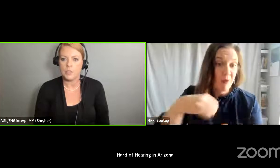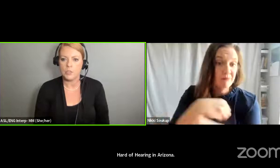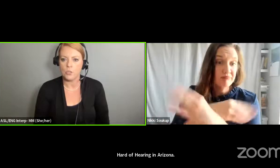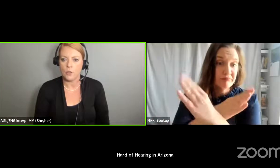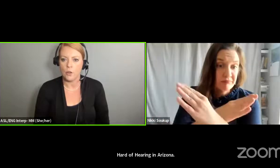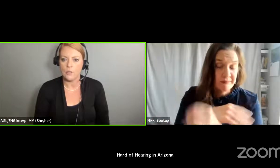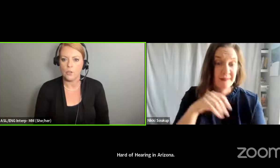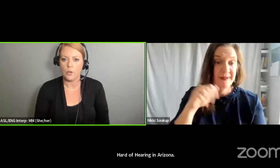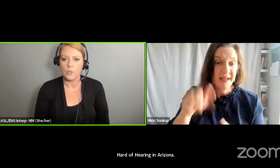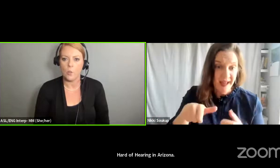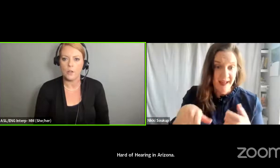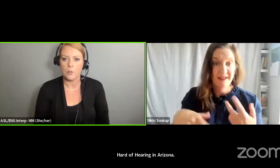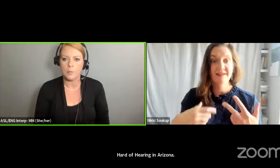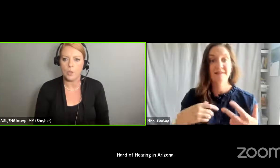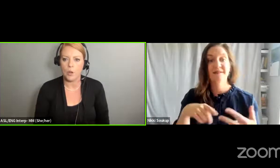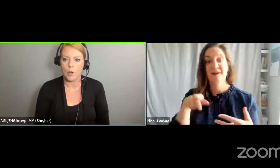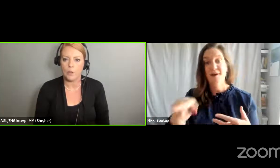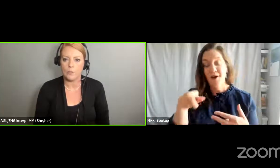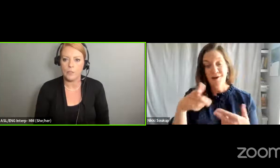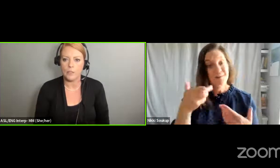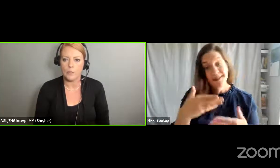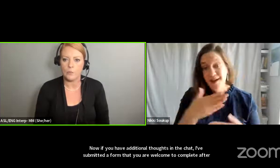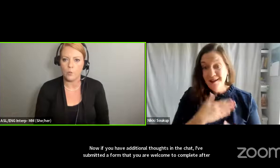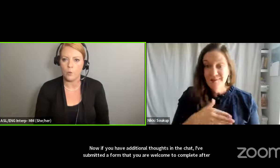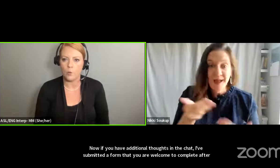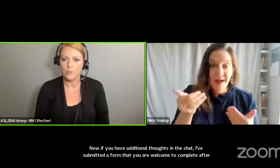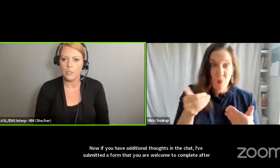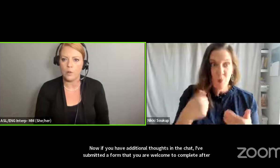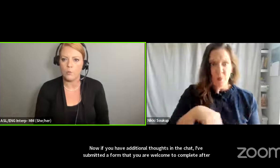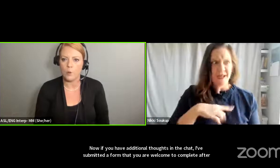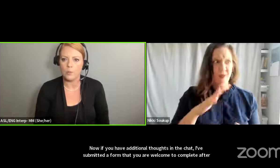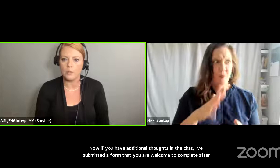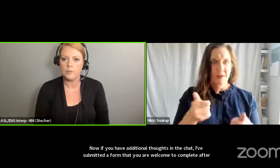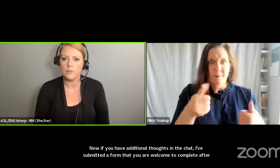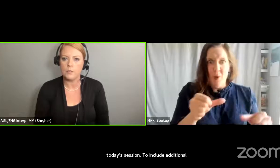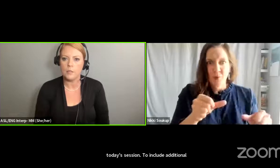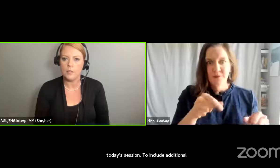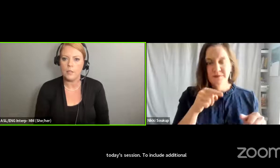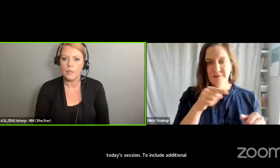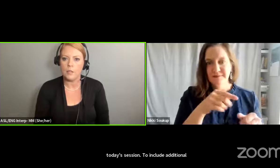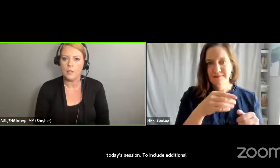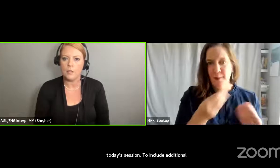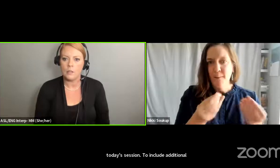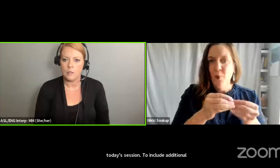include additional thoughts. You're also welcome to call via telephone or video phone.